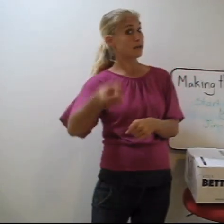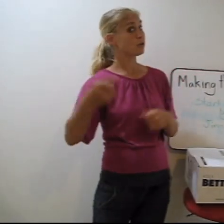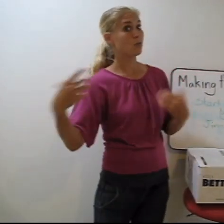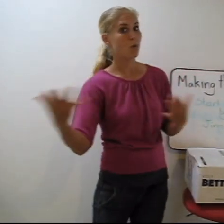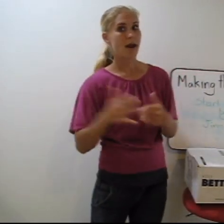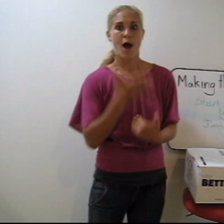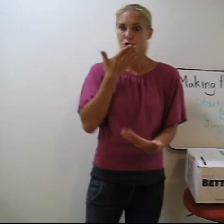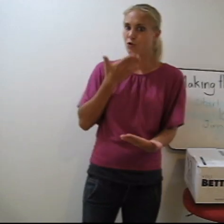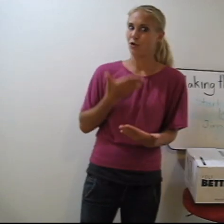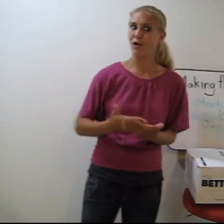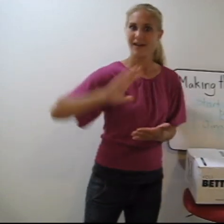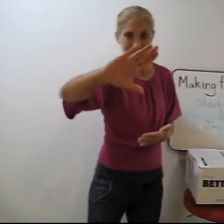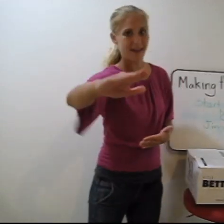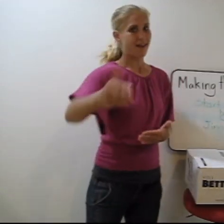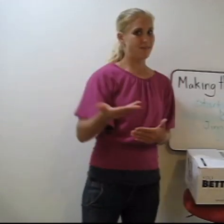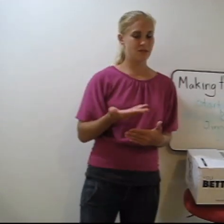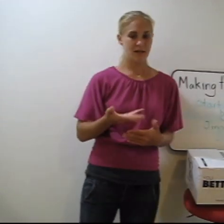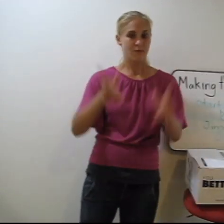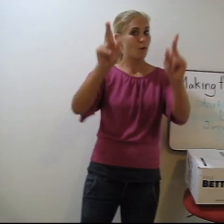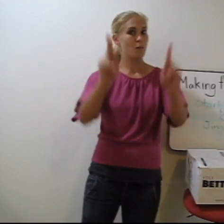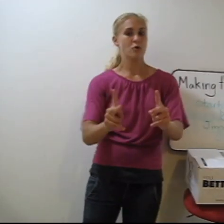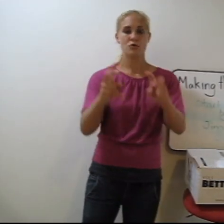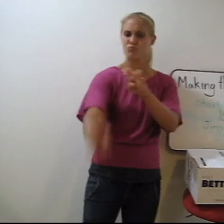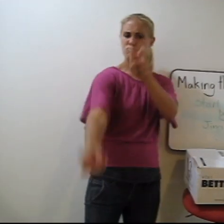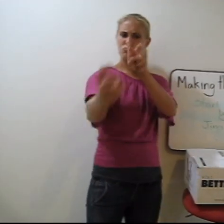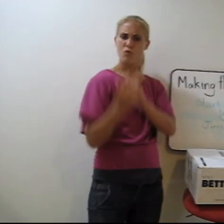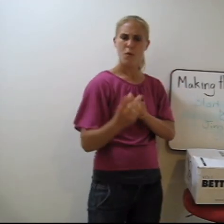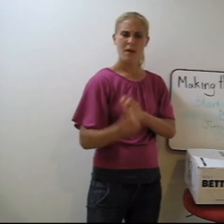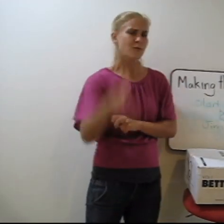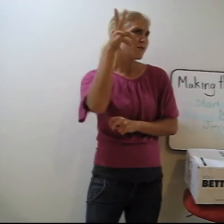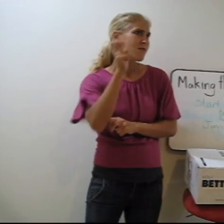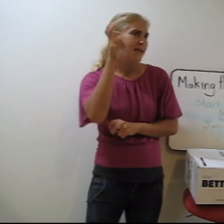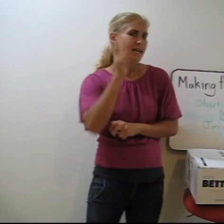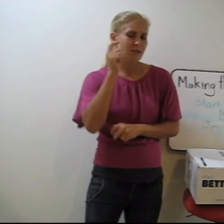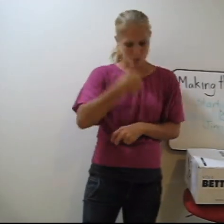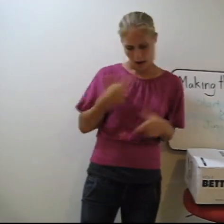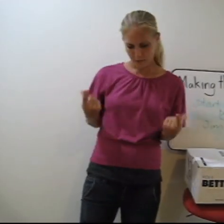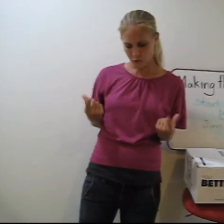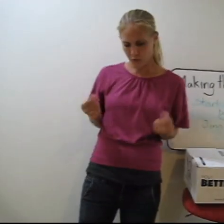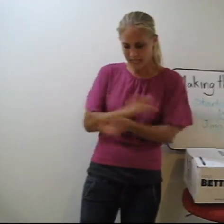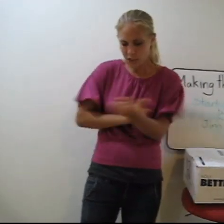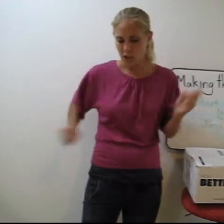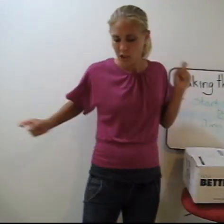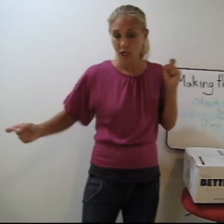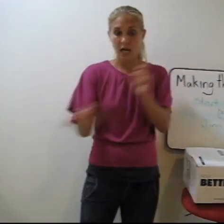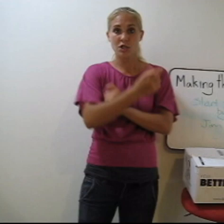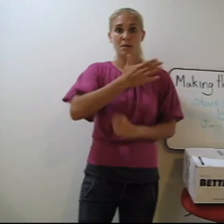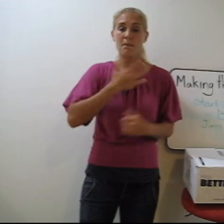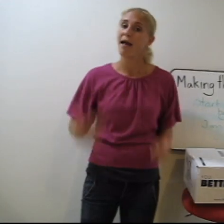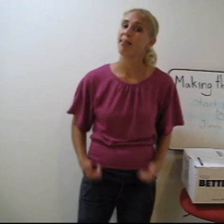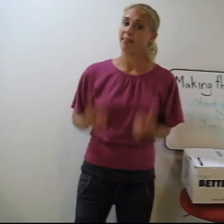invitation for somebody to listen to what you're doing that's changing your life. Okay, with